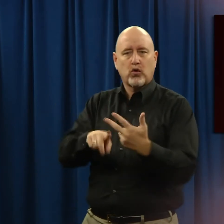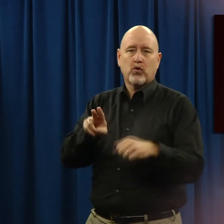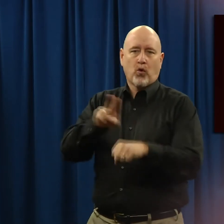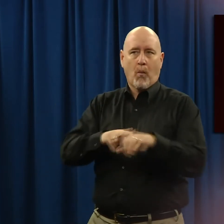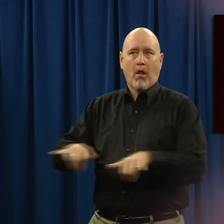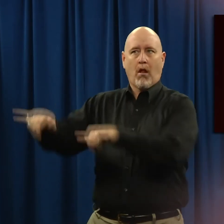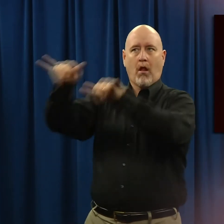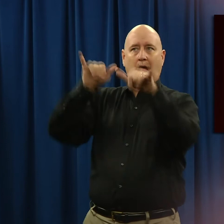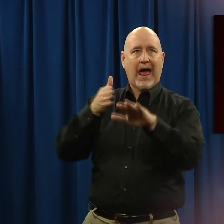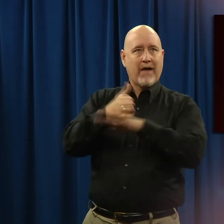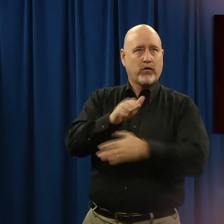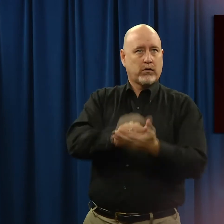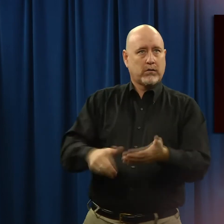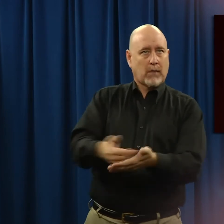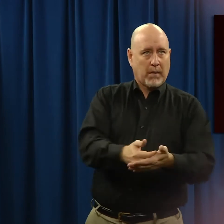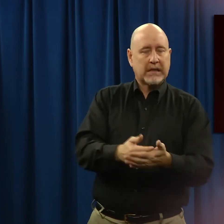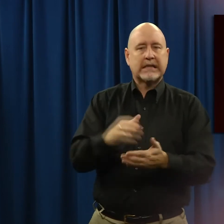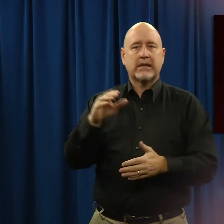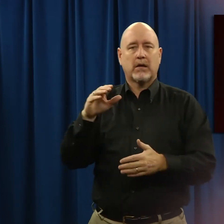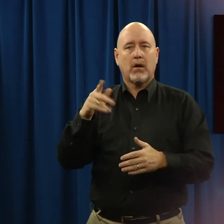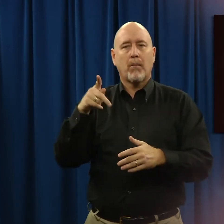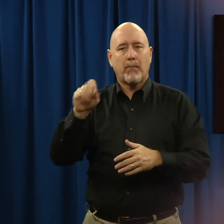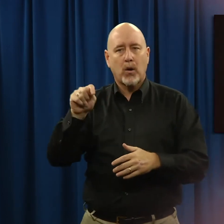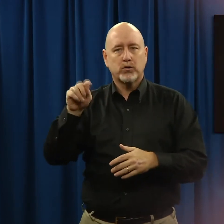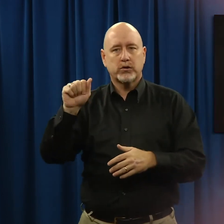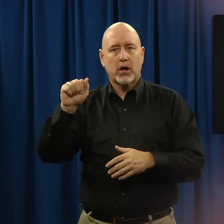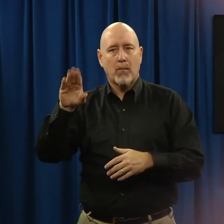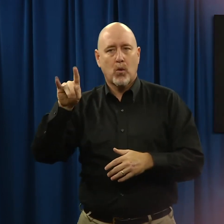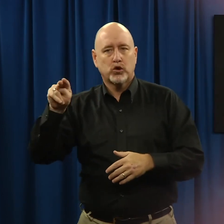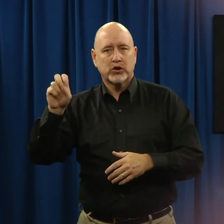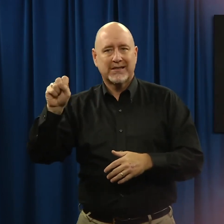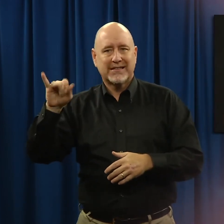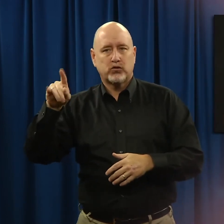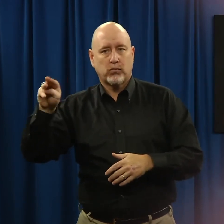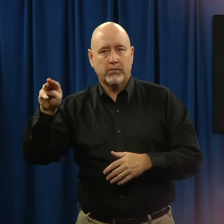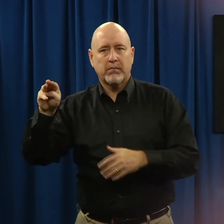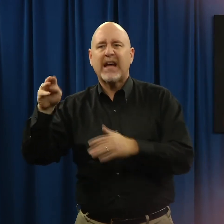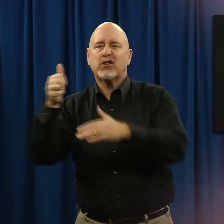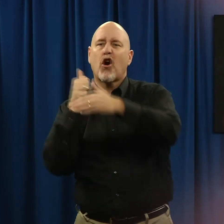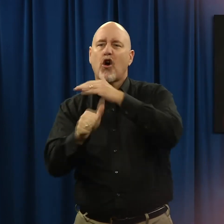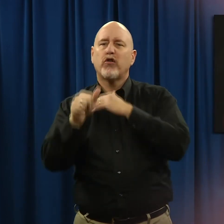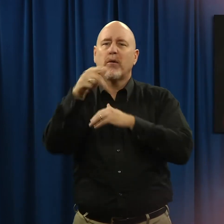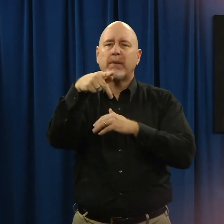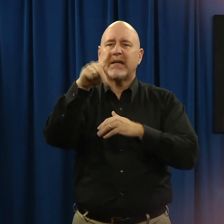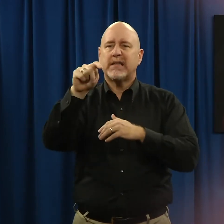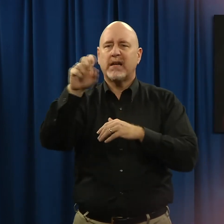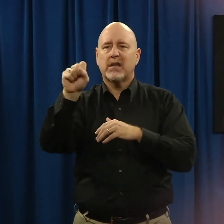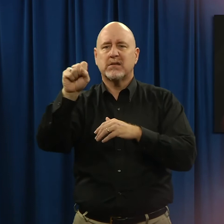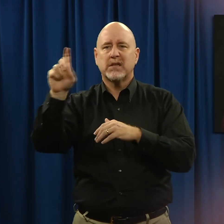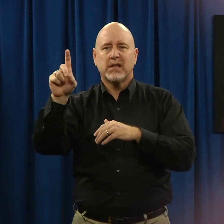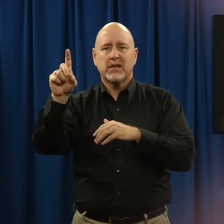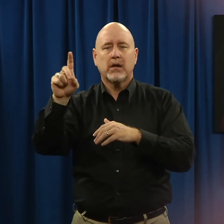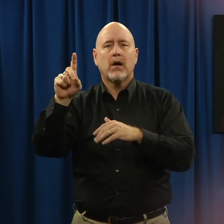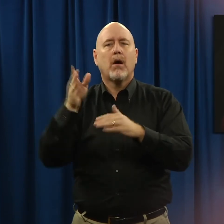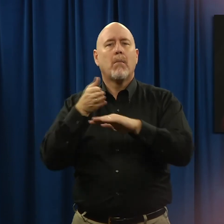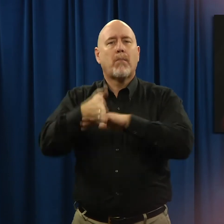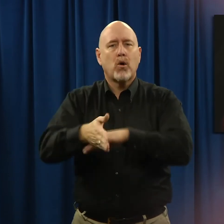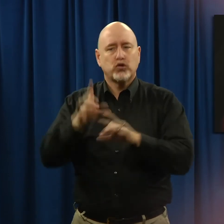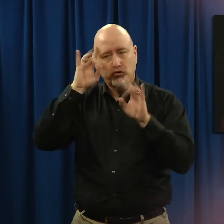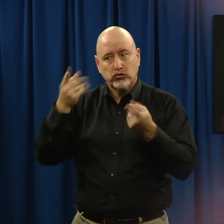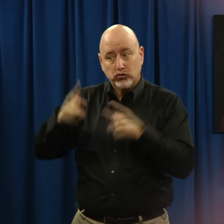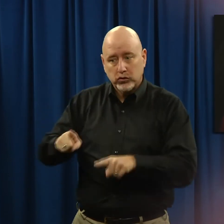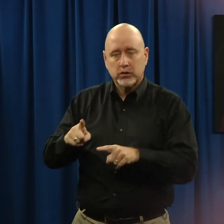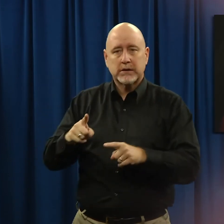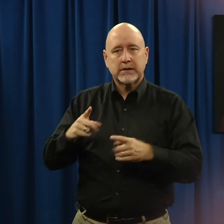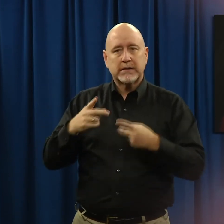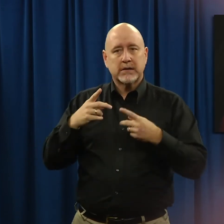of post-abortion syndrome, a proposed subset of post-traumatic stress disorder. And as a result, they can become disposed